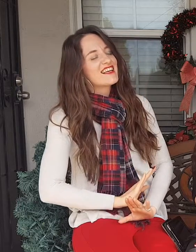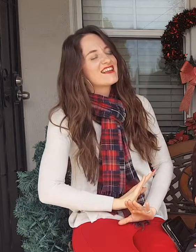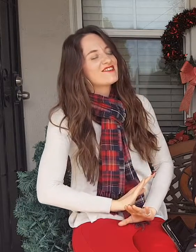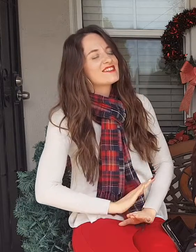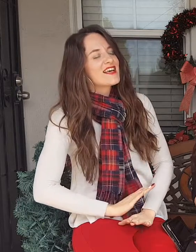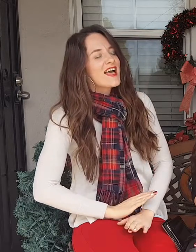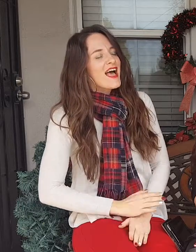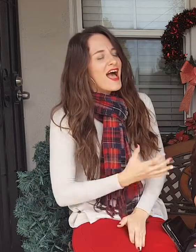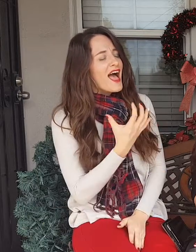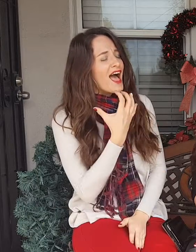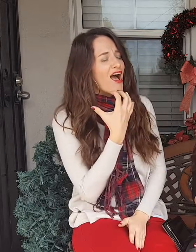relieved. How